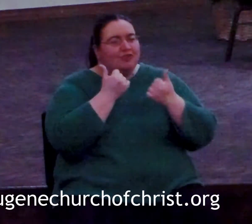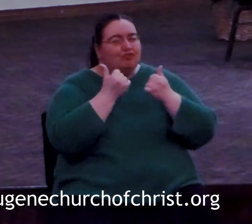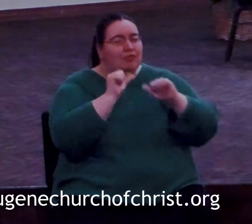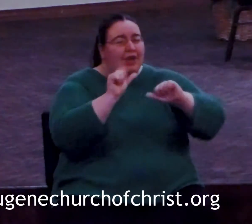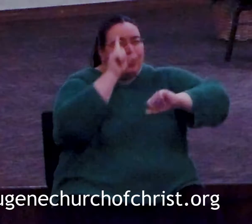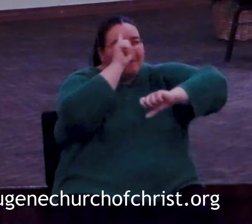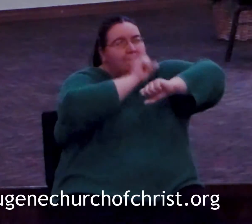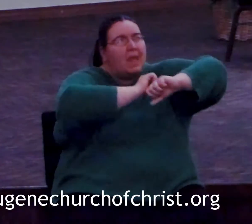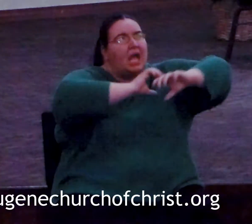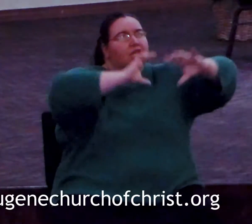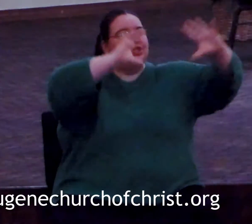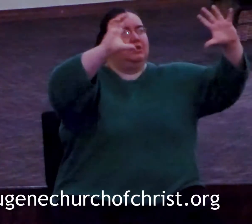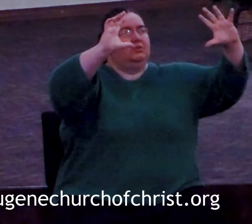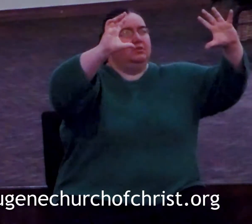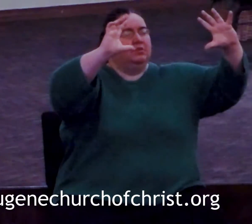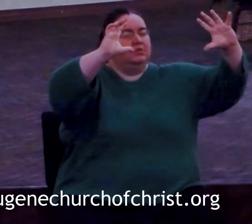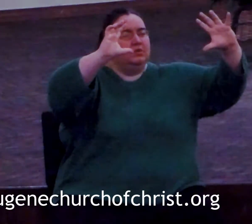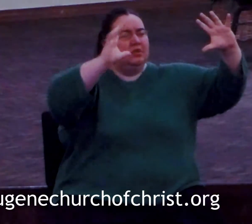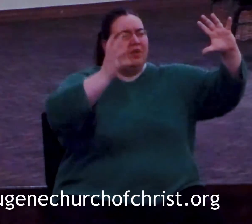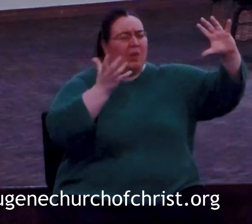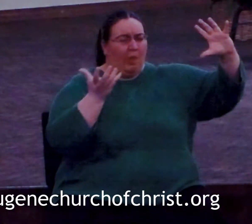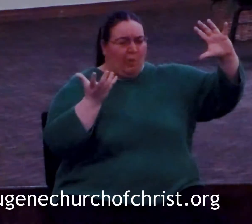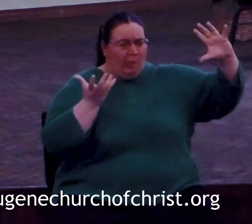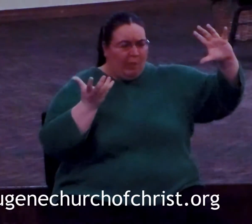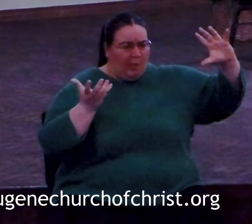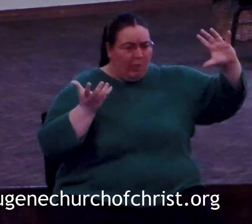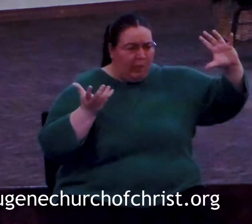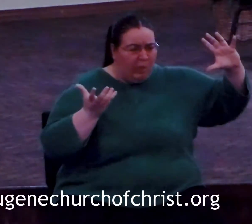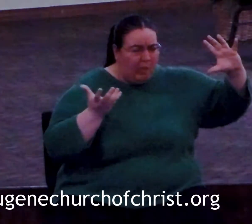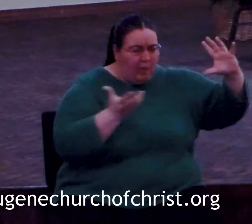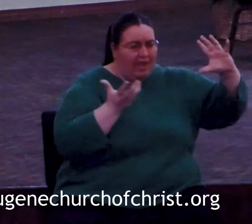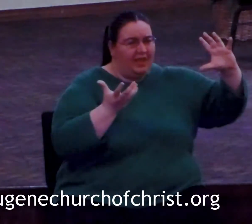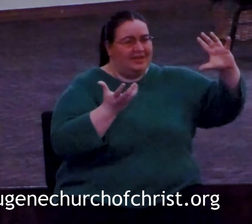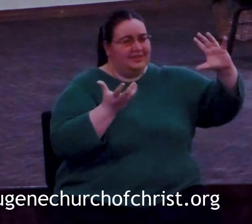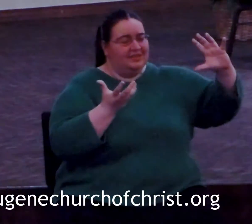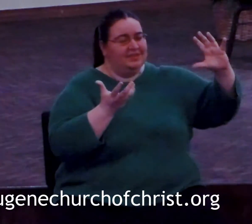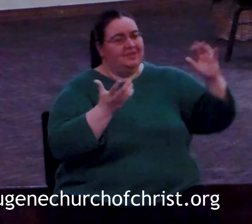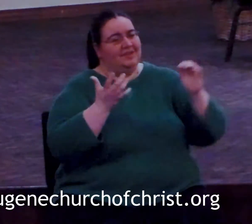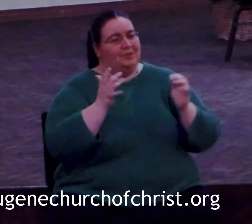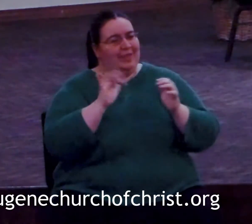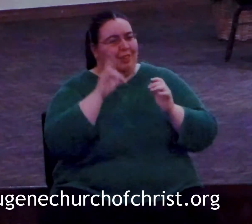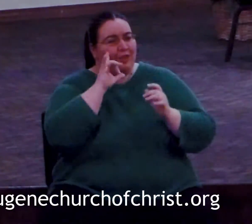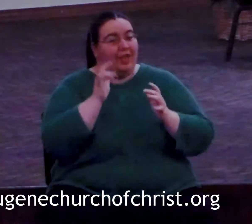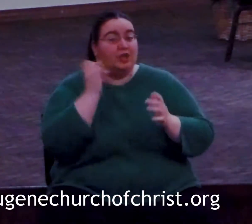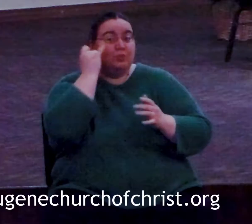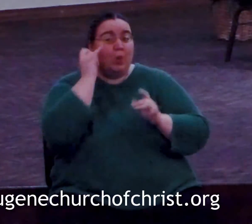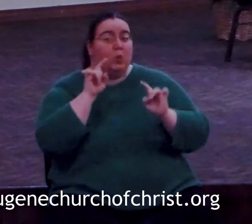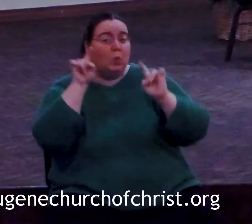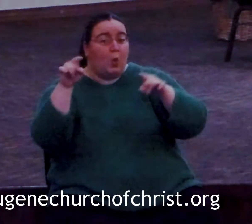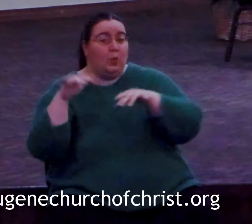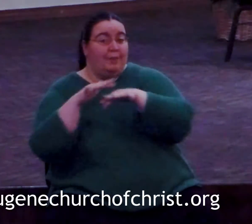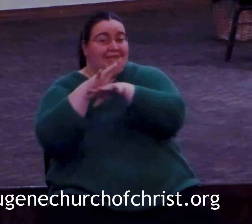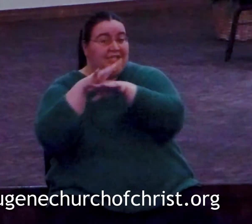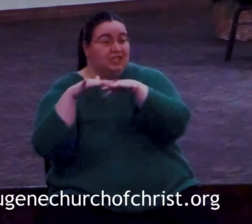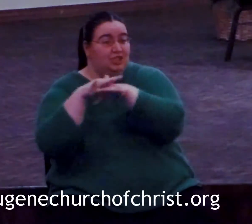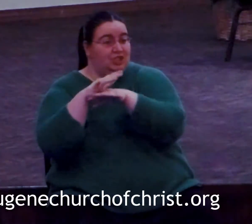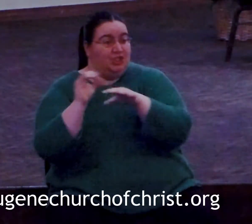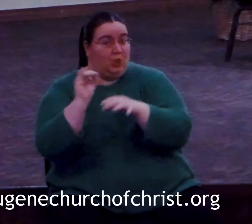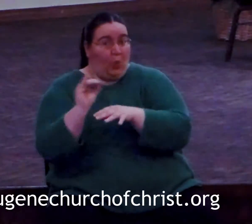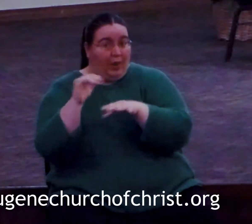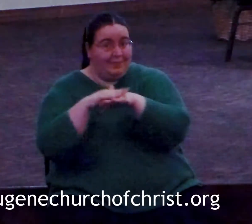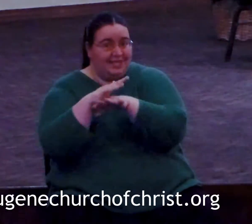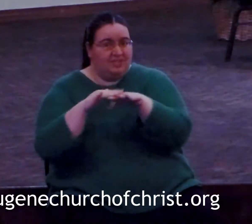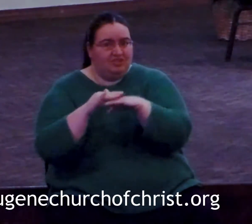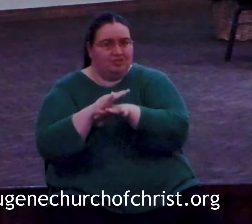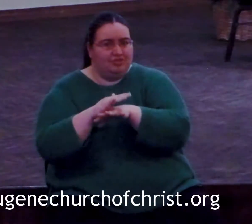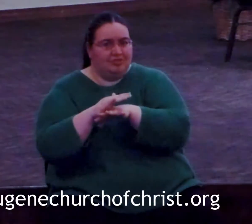myself, what would it be like to be over on the coast here in Oregon on the stormiest day you've had over there,